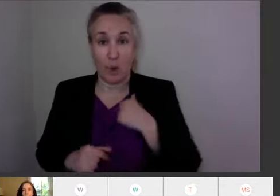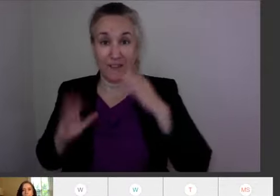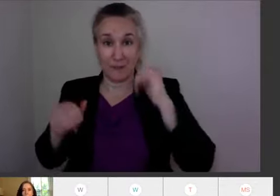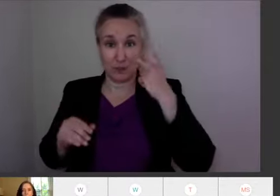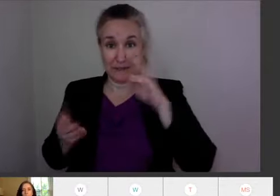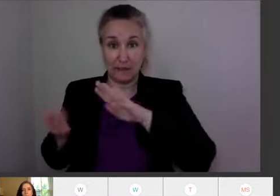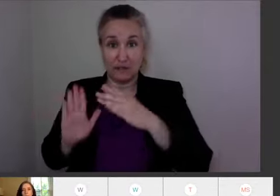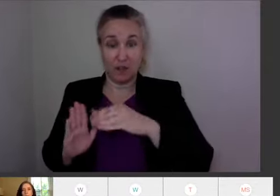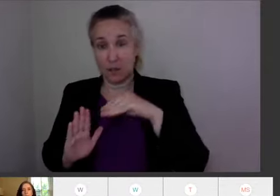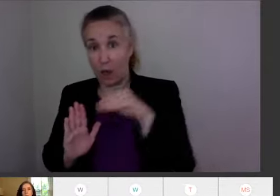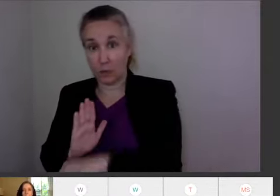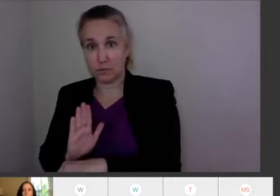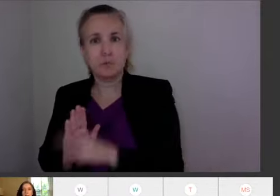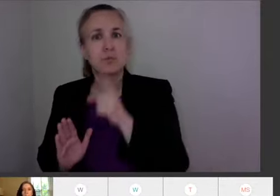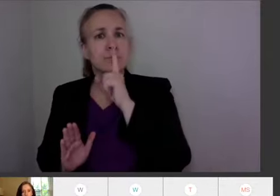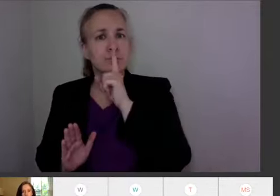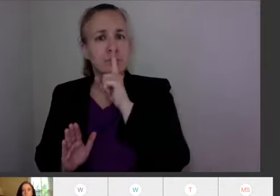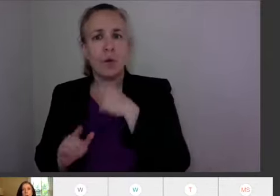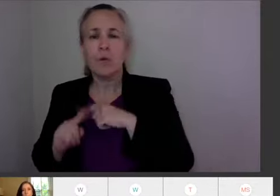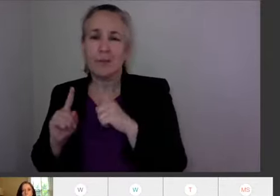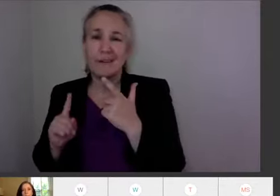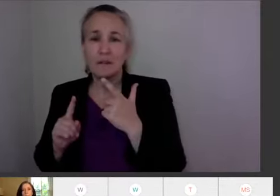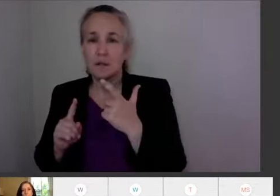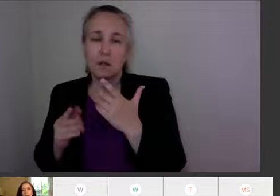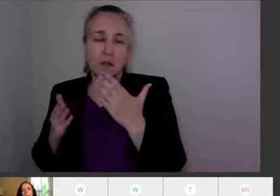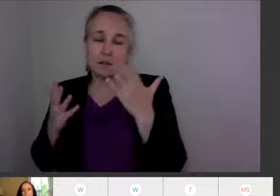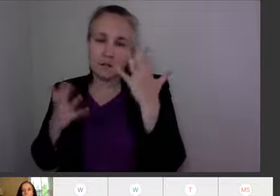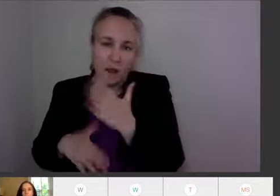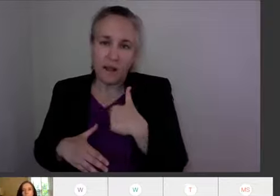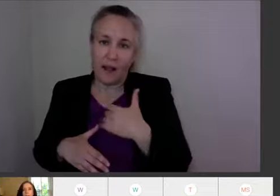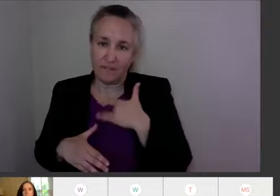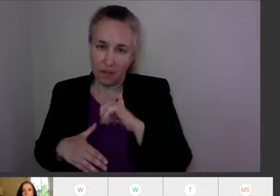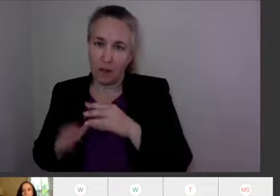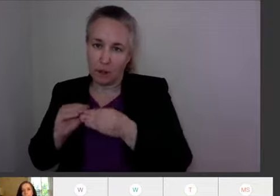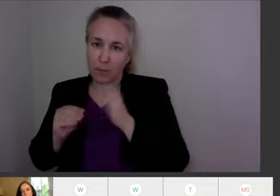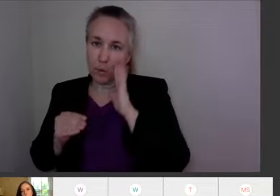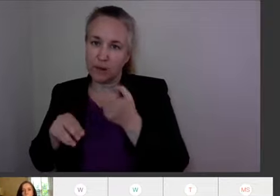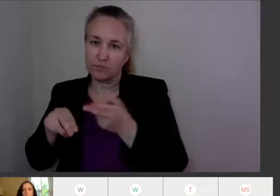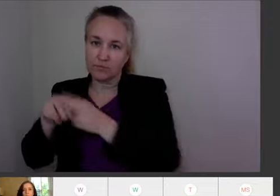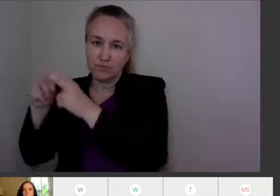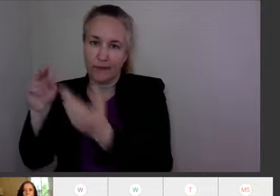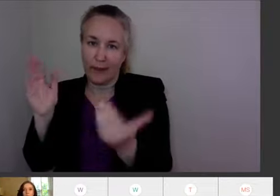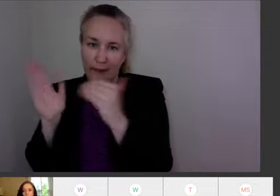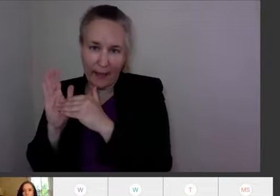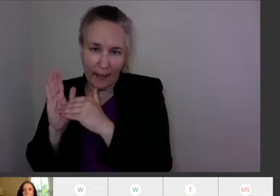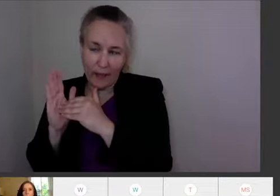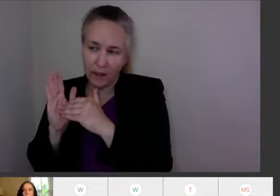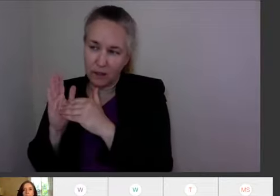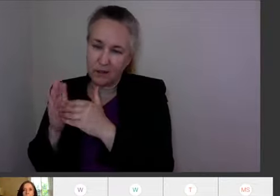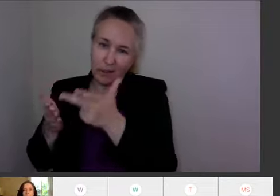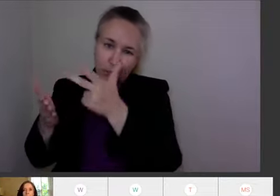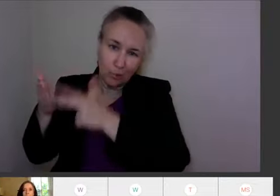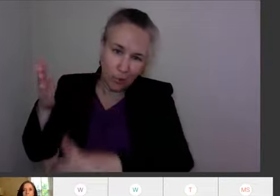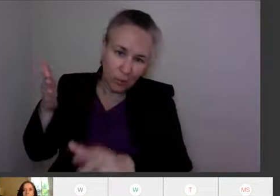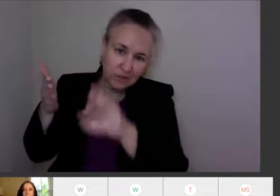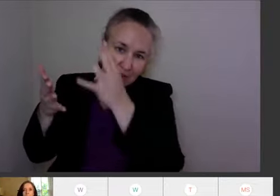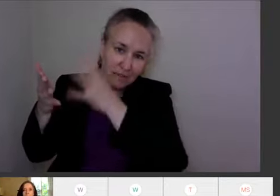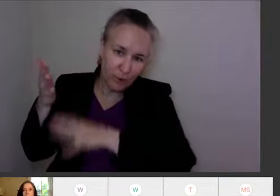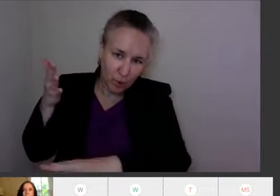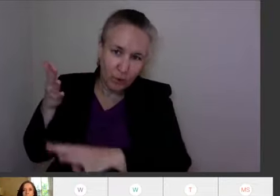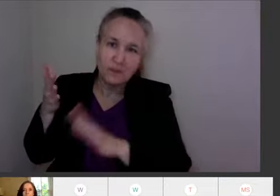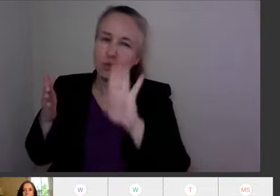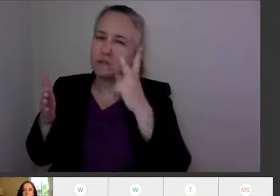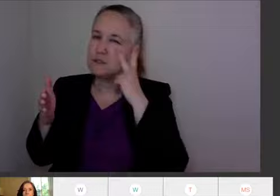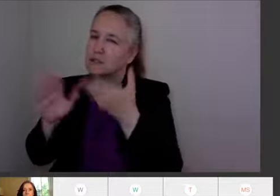see that number, sadly, start to go back up in the next, 3 to 4 weeks.